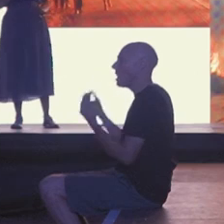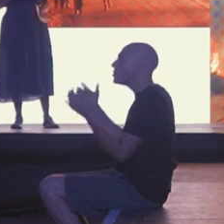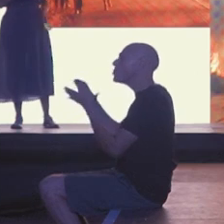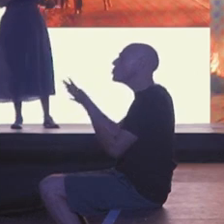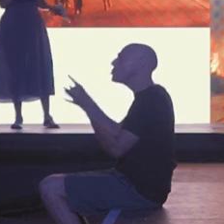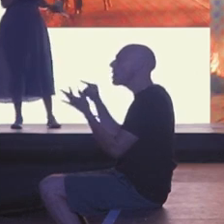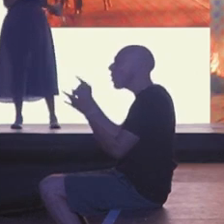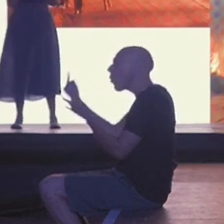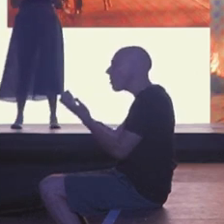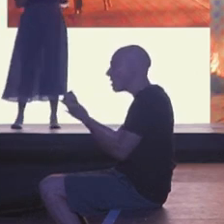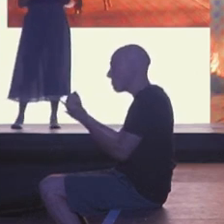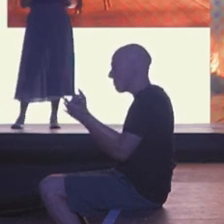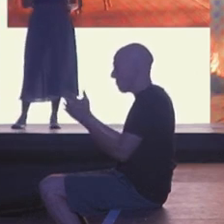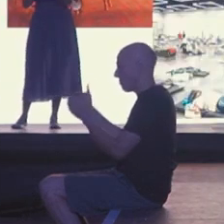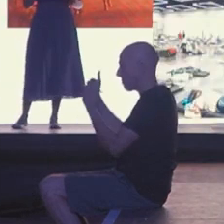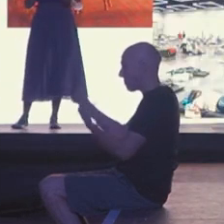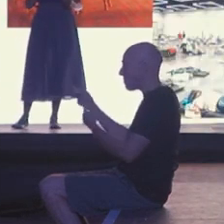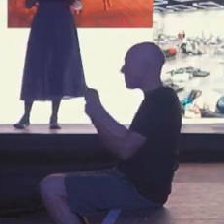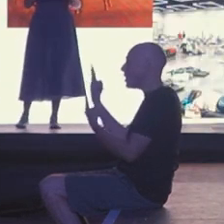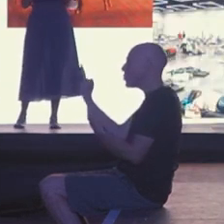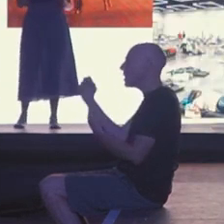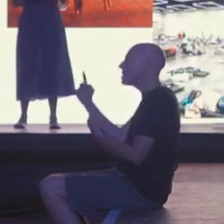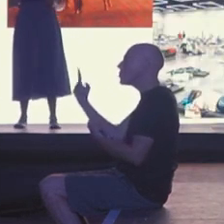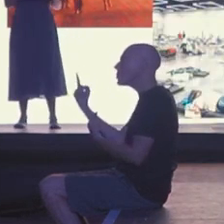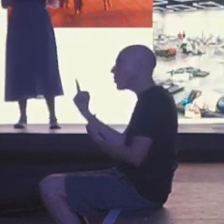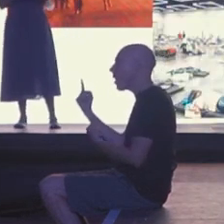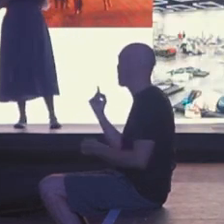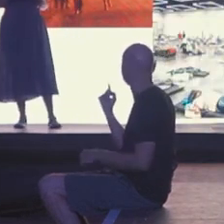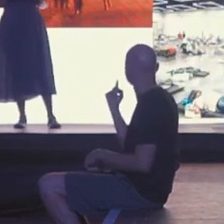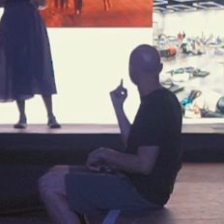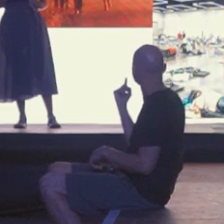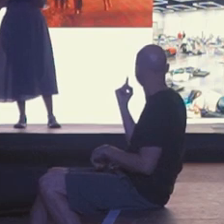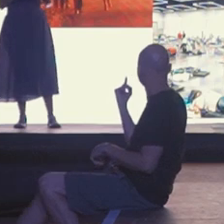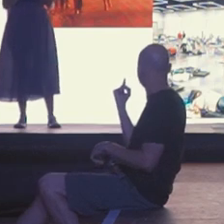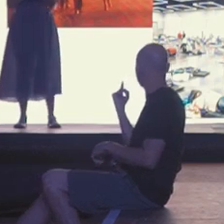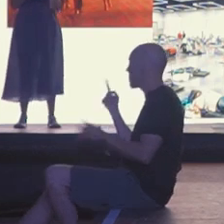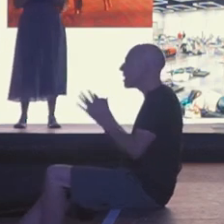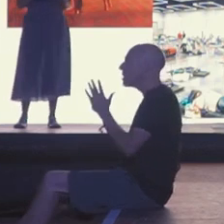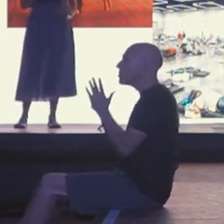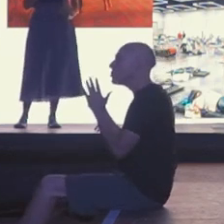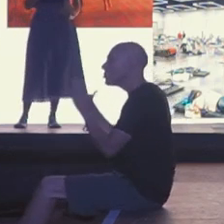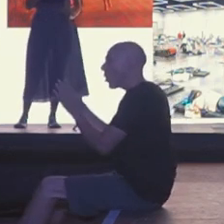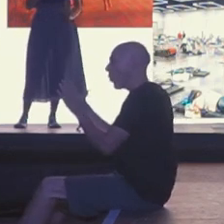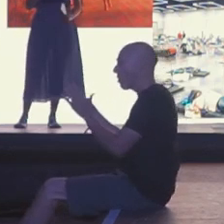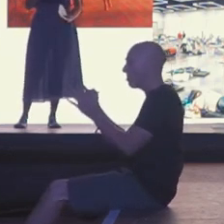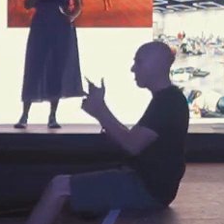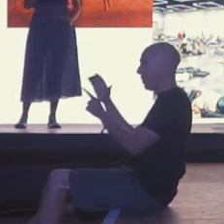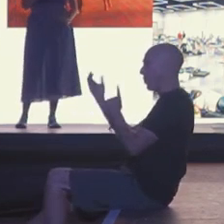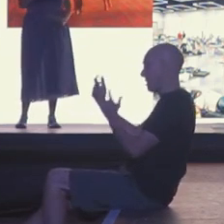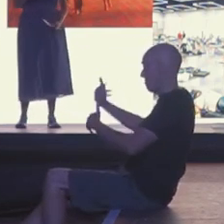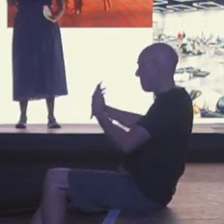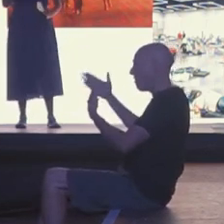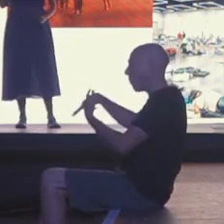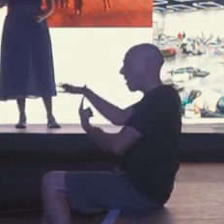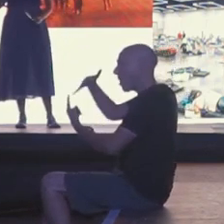alone. 2021 has shown us countries and communities all around the world being impacted by climate change. We